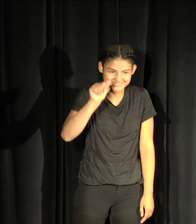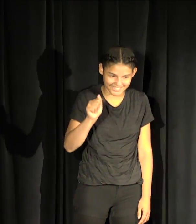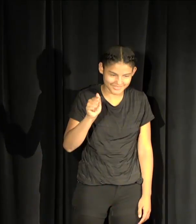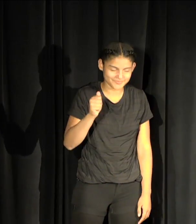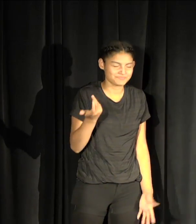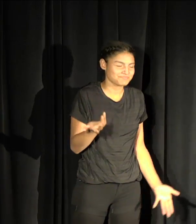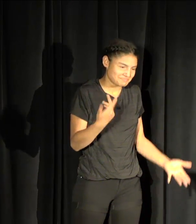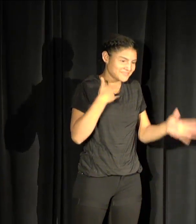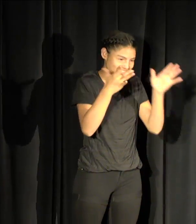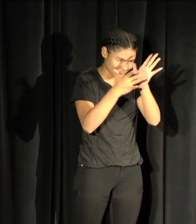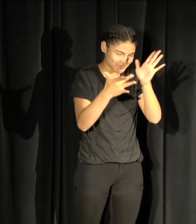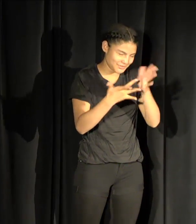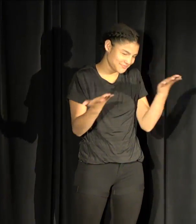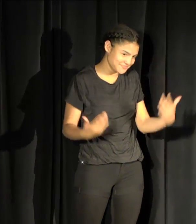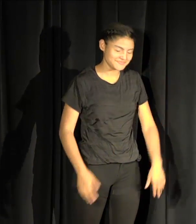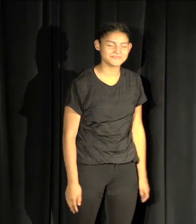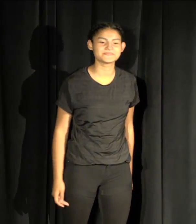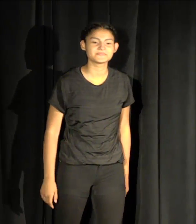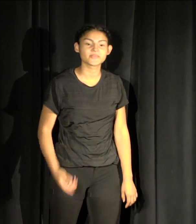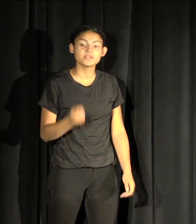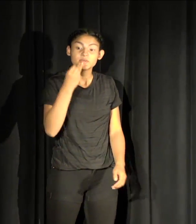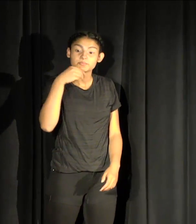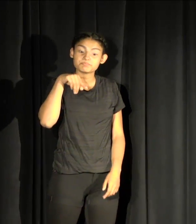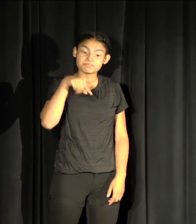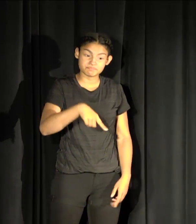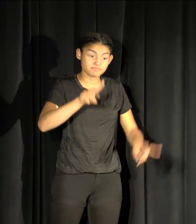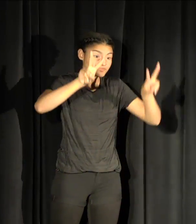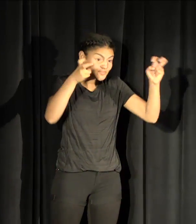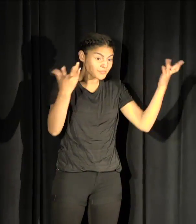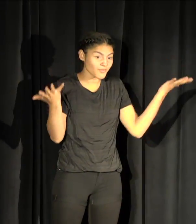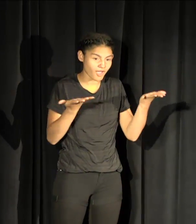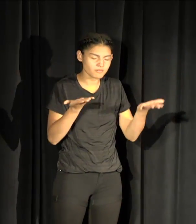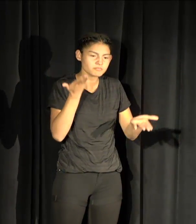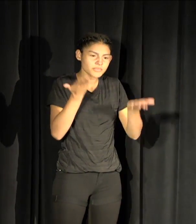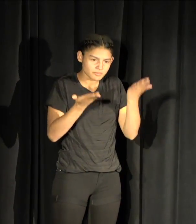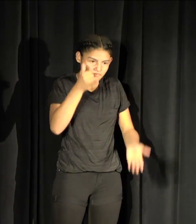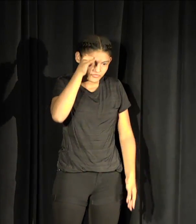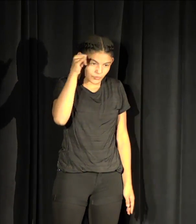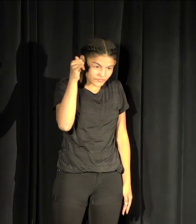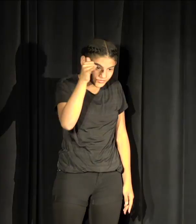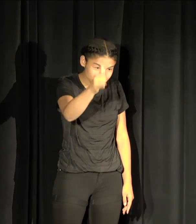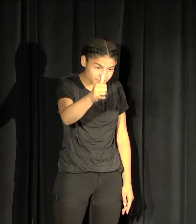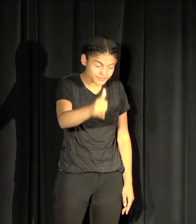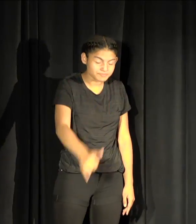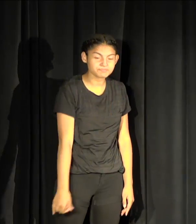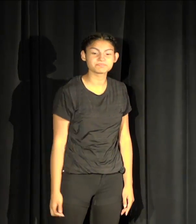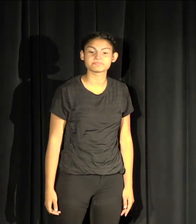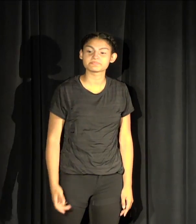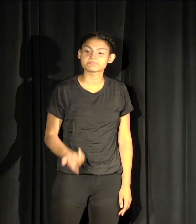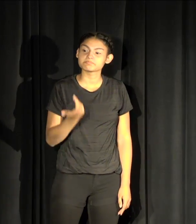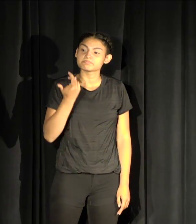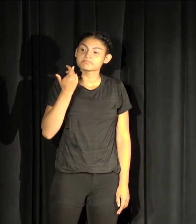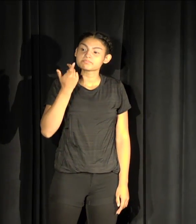Hello, it's Priscilla again, and I'm a sophomore. And I will be performing Forever Maybe.